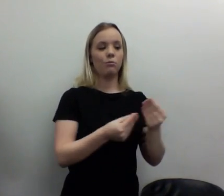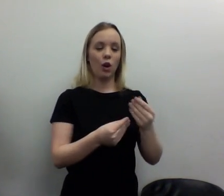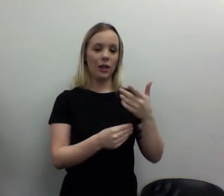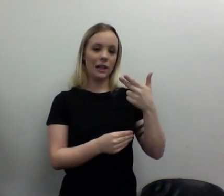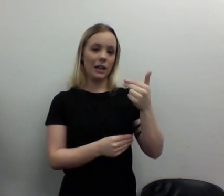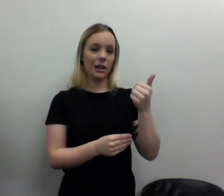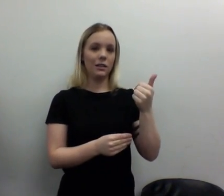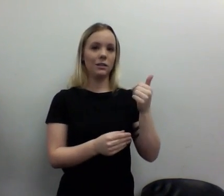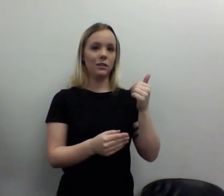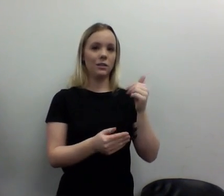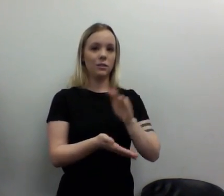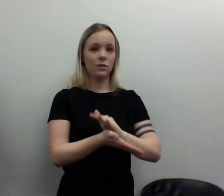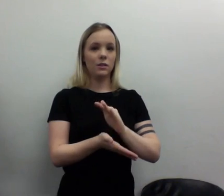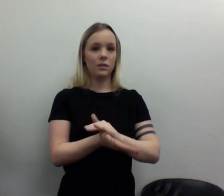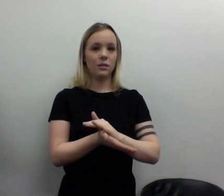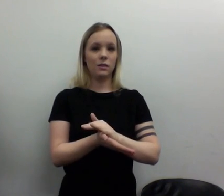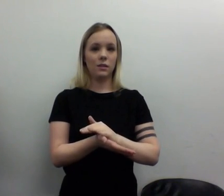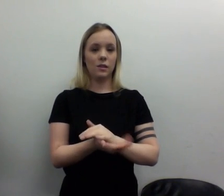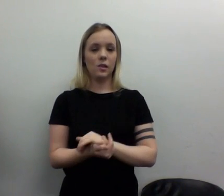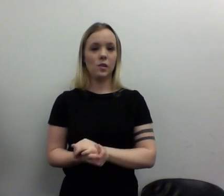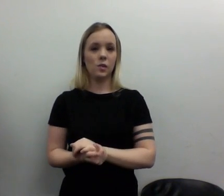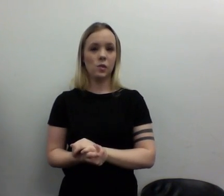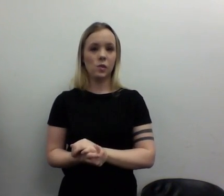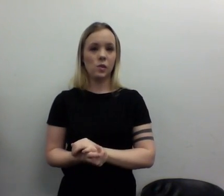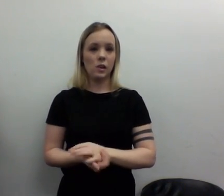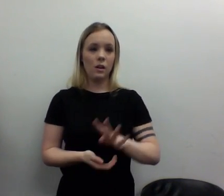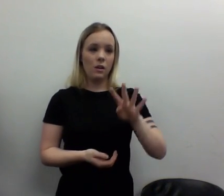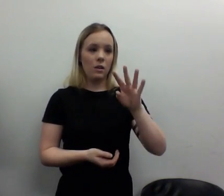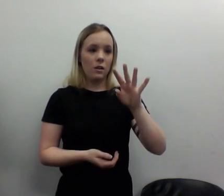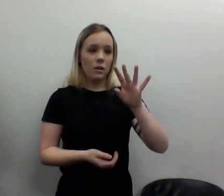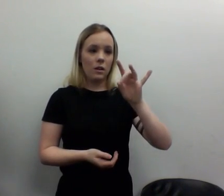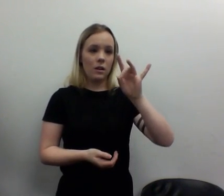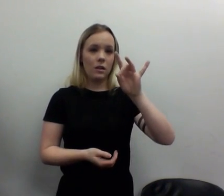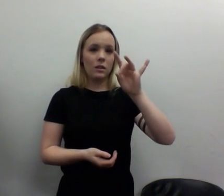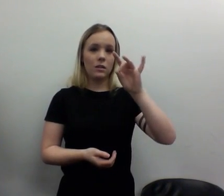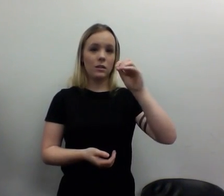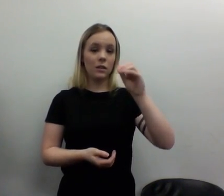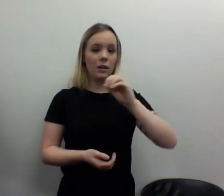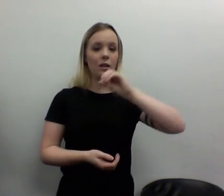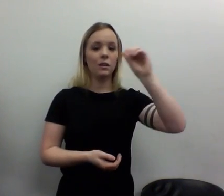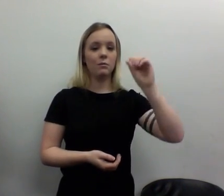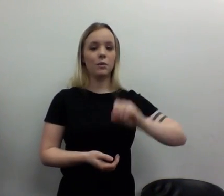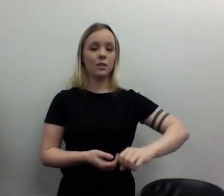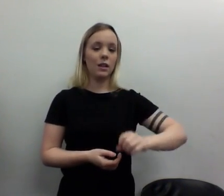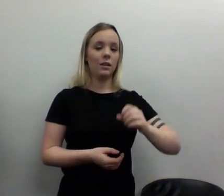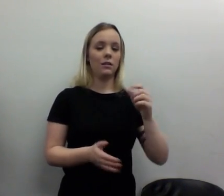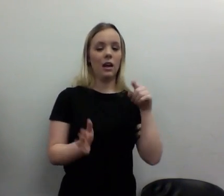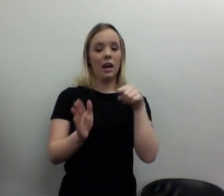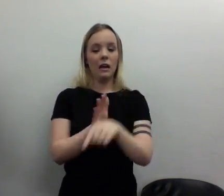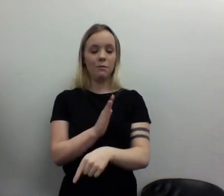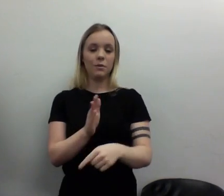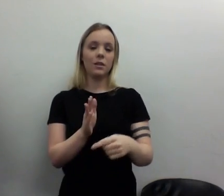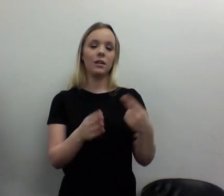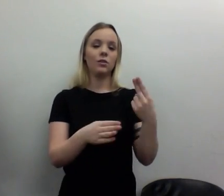of the homicides are committed with guns. Now, the numbers are not hard to explain. The numbers are there. It's the meaning that's hard to explain to